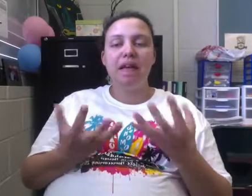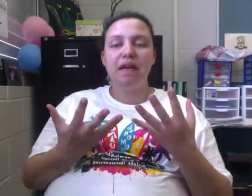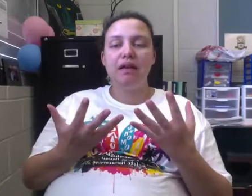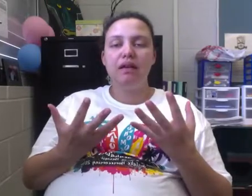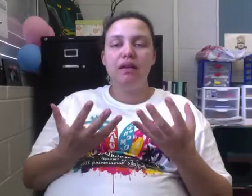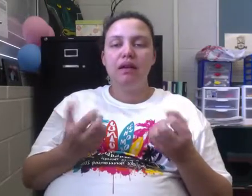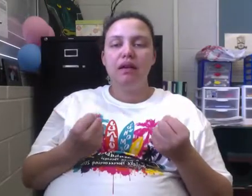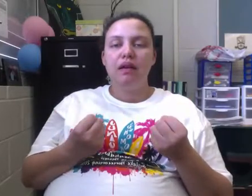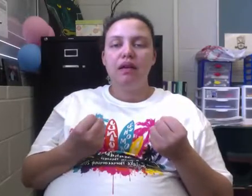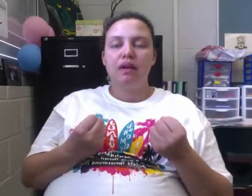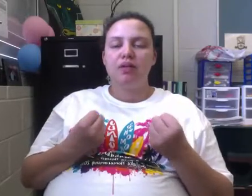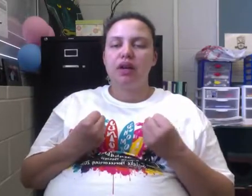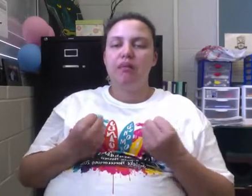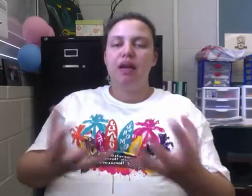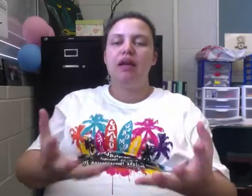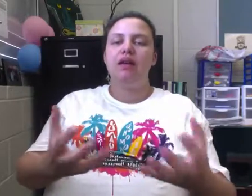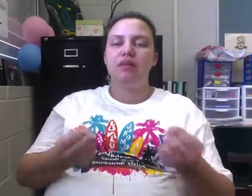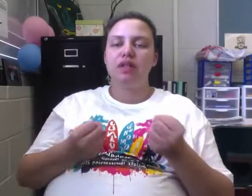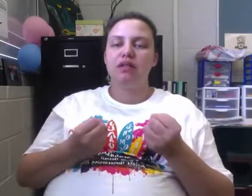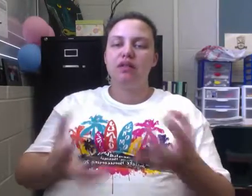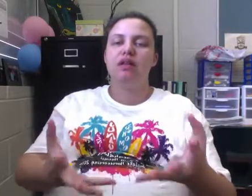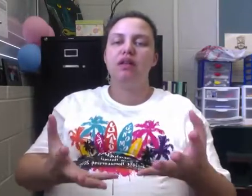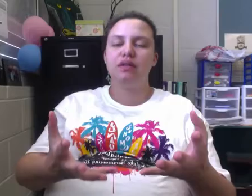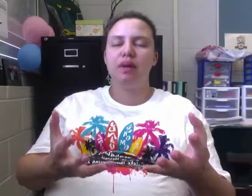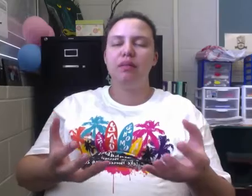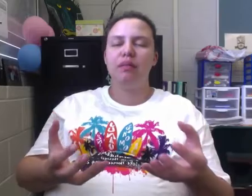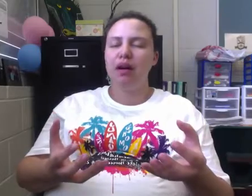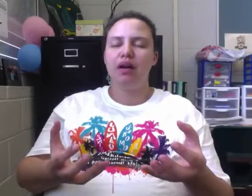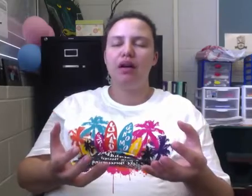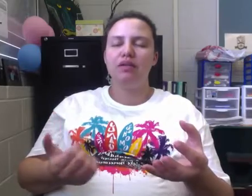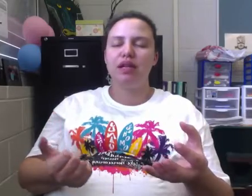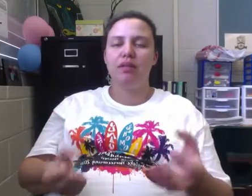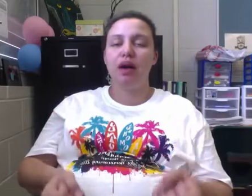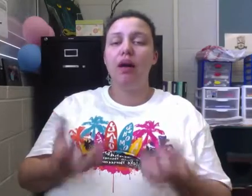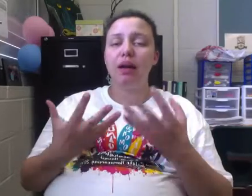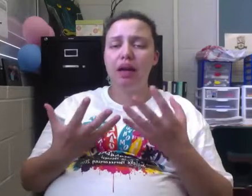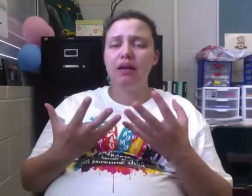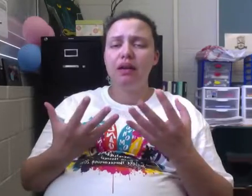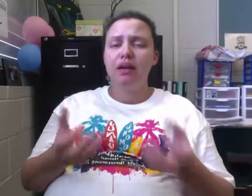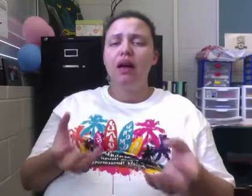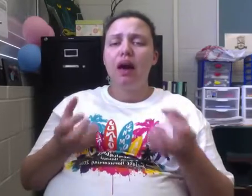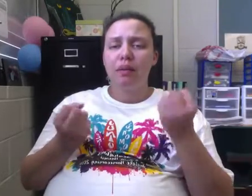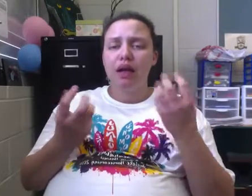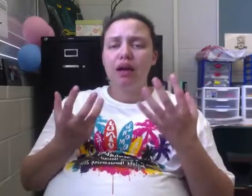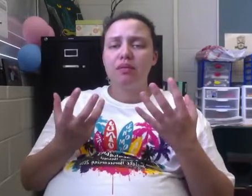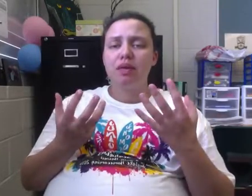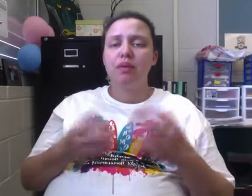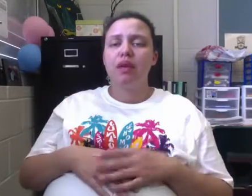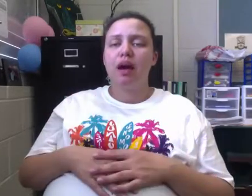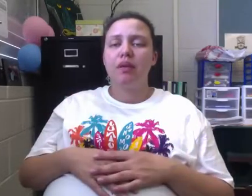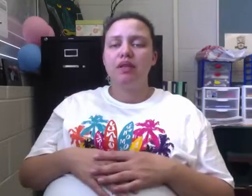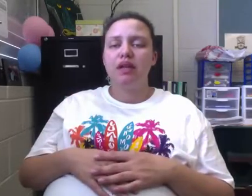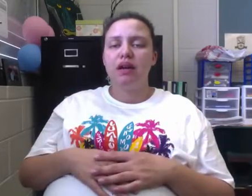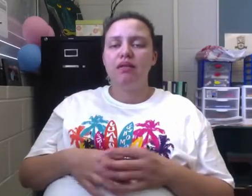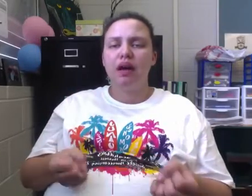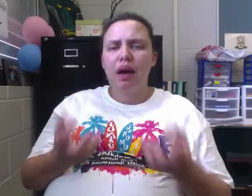Many, it moves out. That was my error. I was thinking about how many comes up with the eyebrows down, how